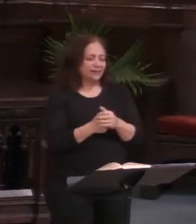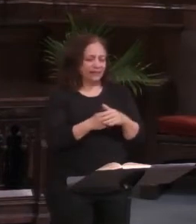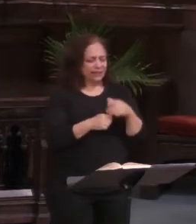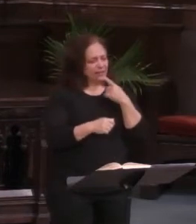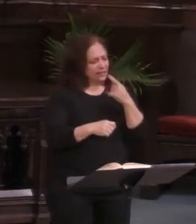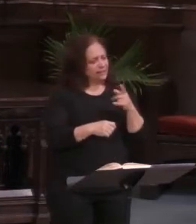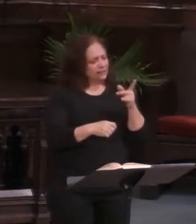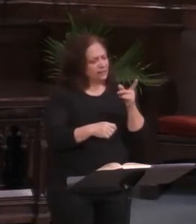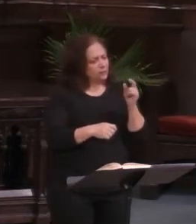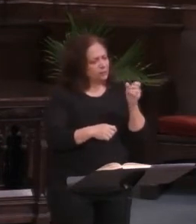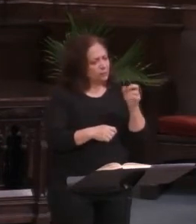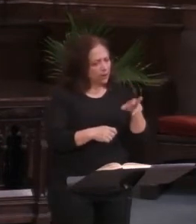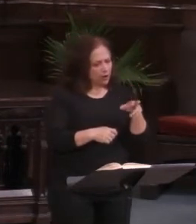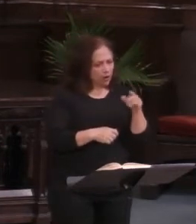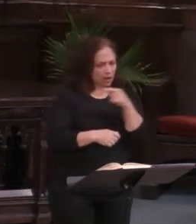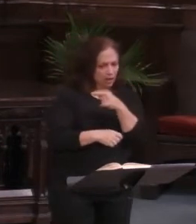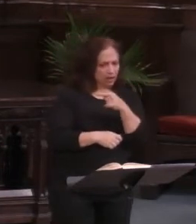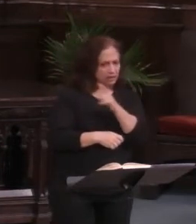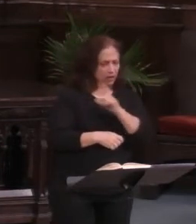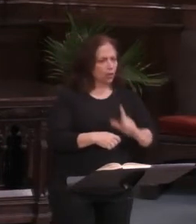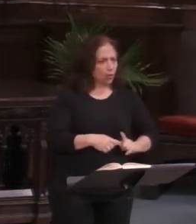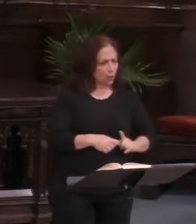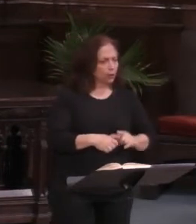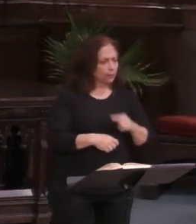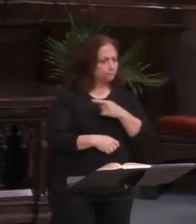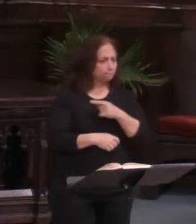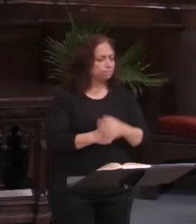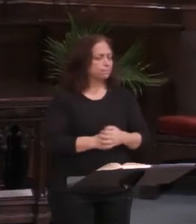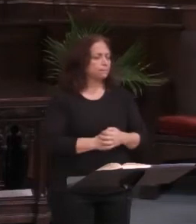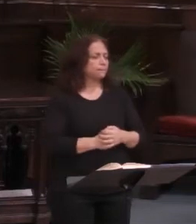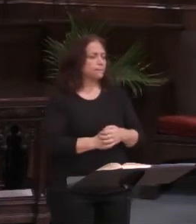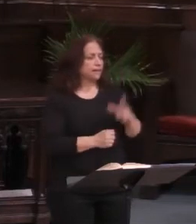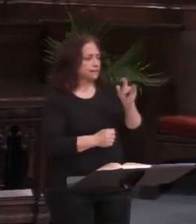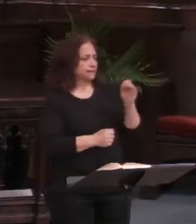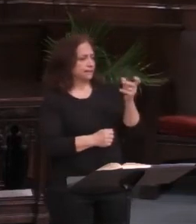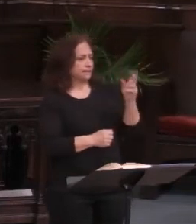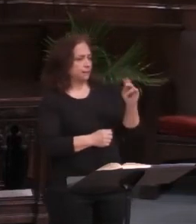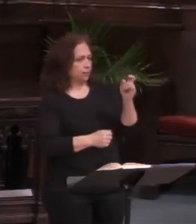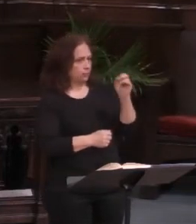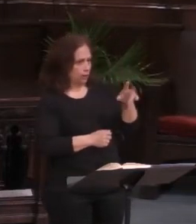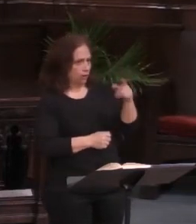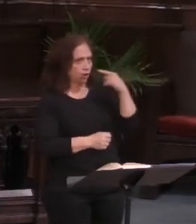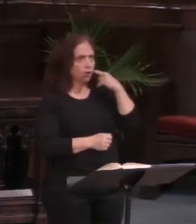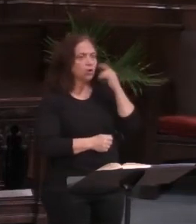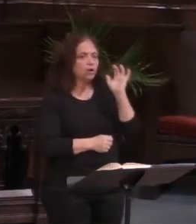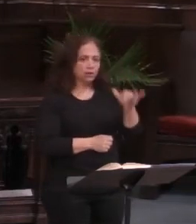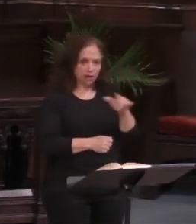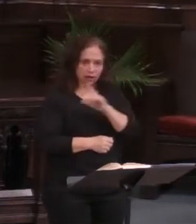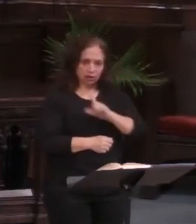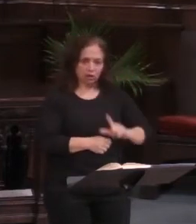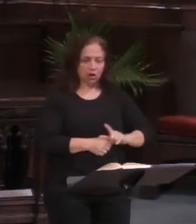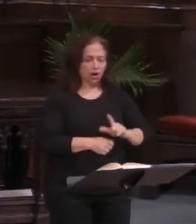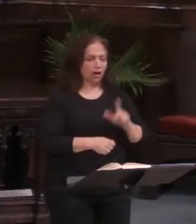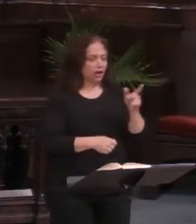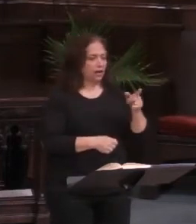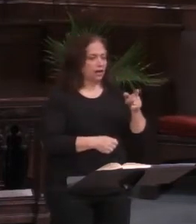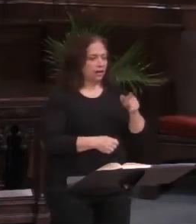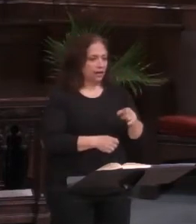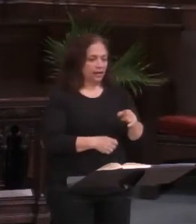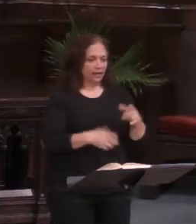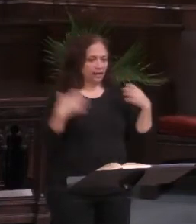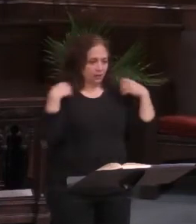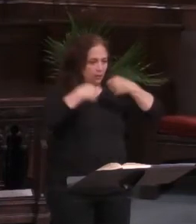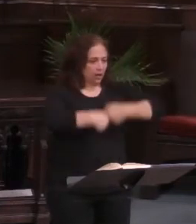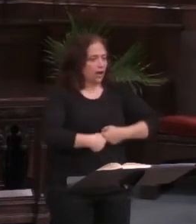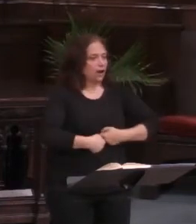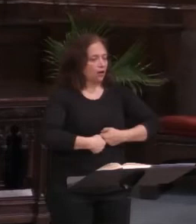Peter, "Is the Lord." When Simon Peter heard that it was the Lord, he put on his outer